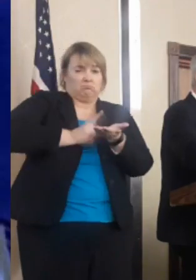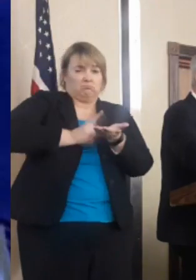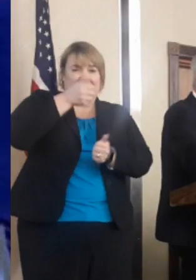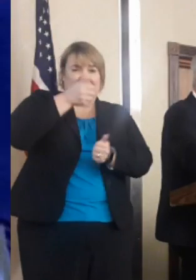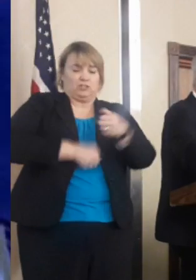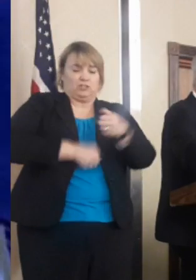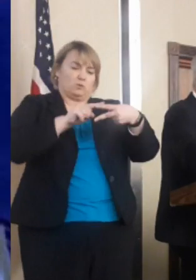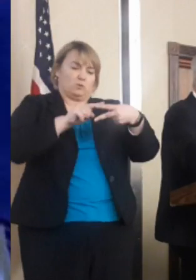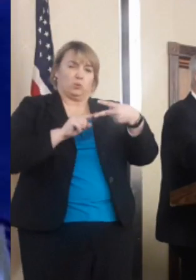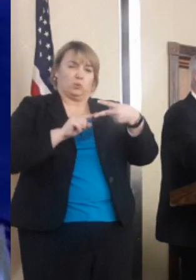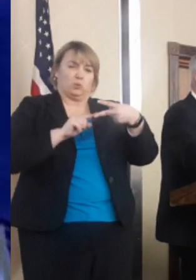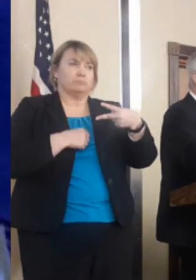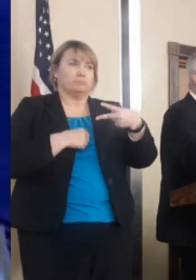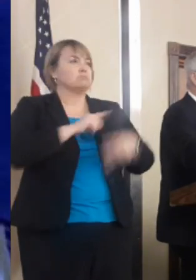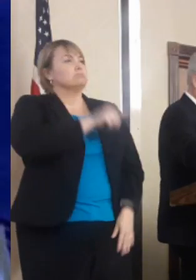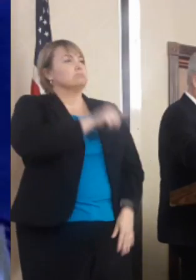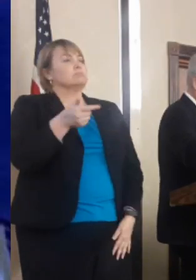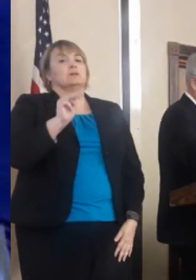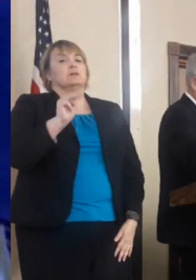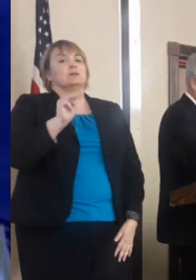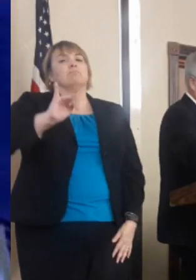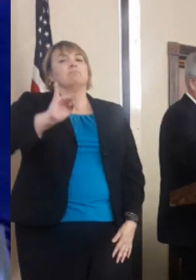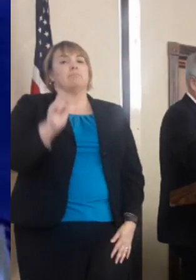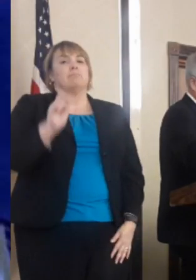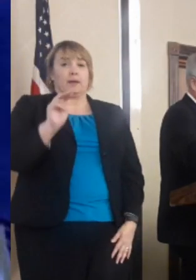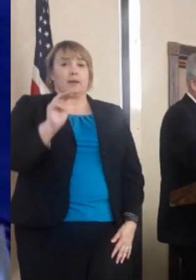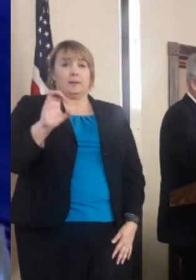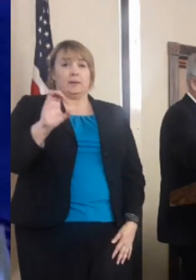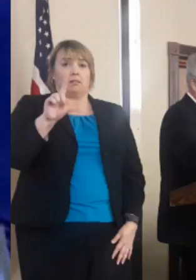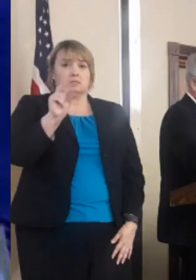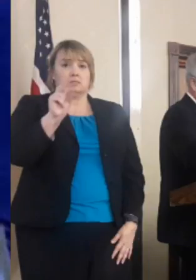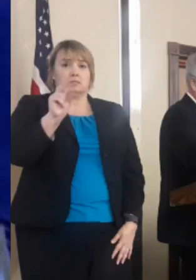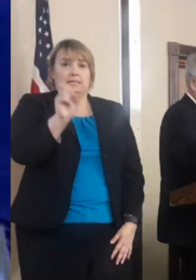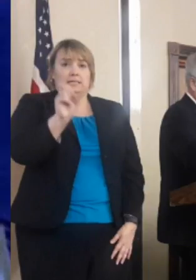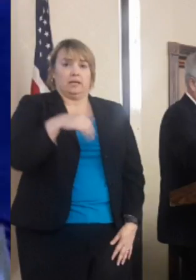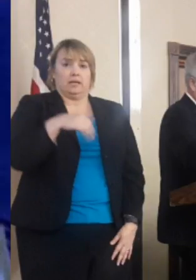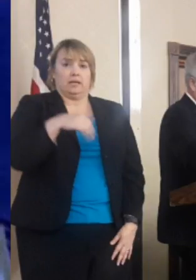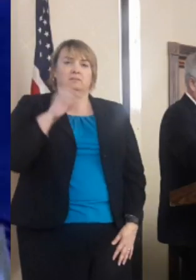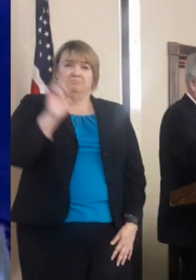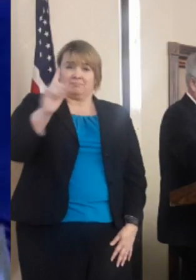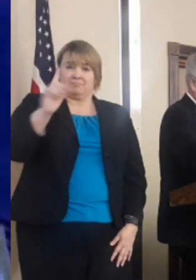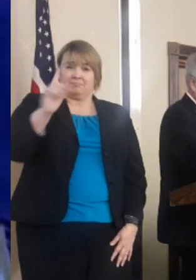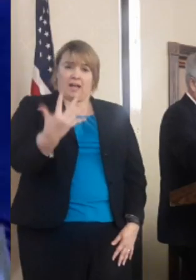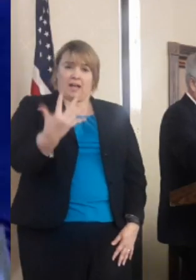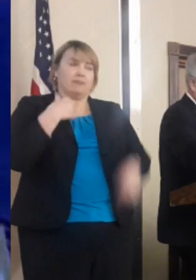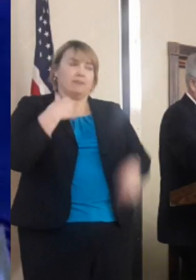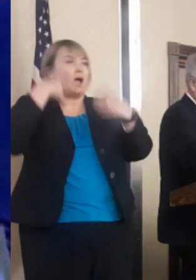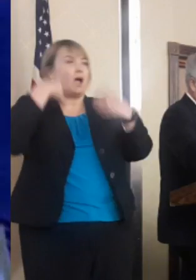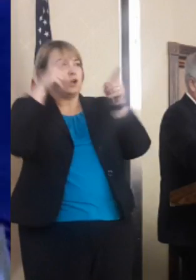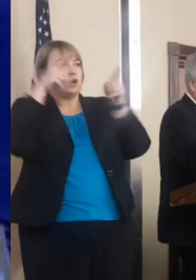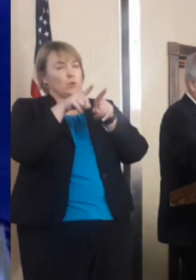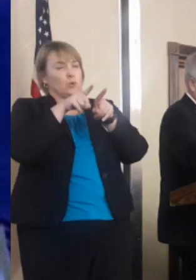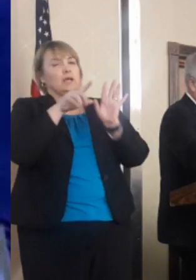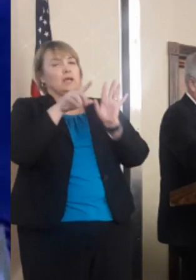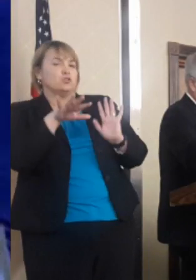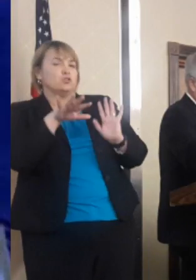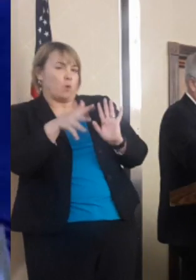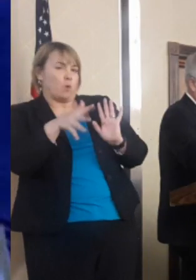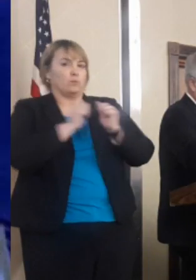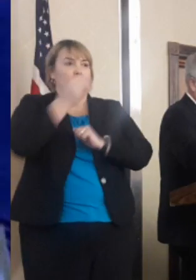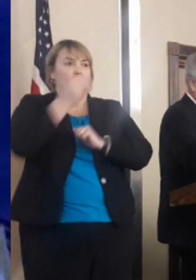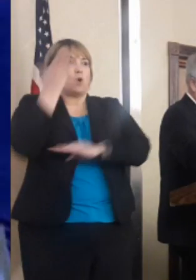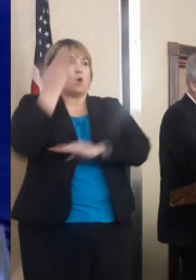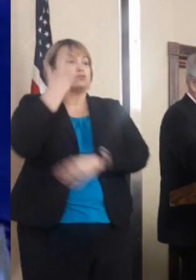Mike McCloskey, Senate District 5. I do agree to a point with the motion, and that is that we can refer all these